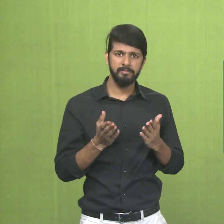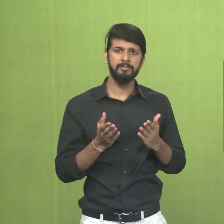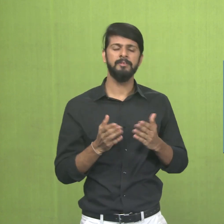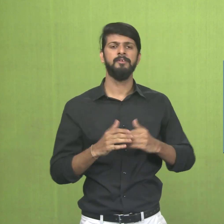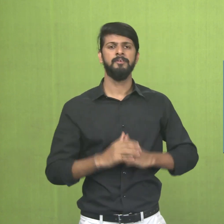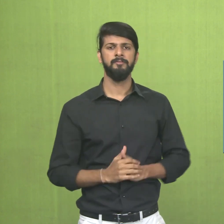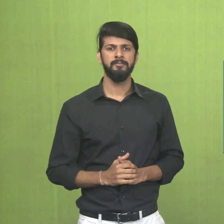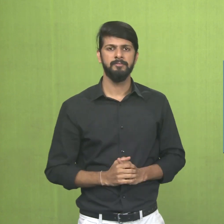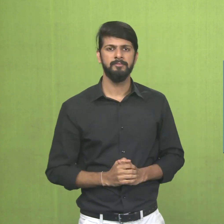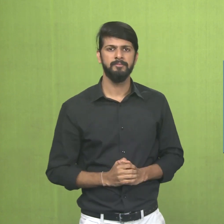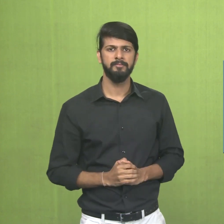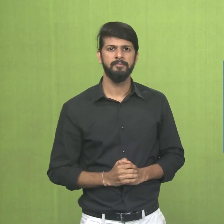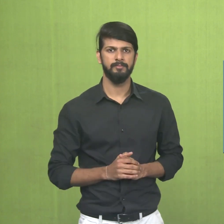73.5 centimeters.